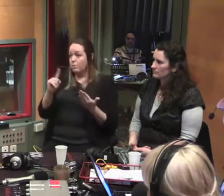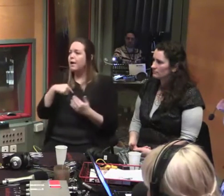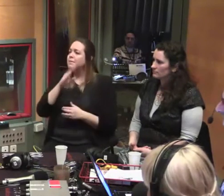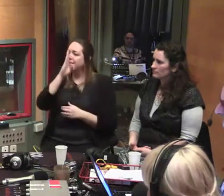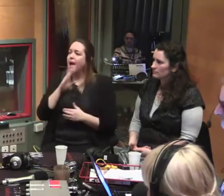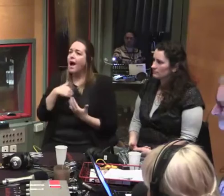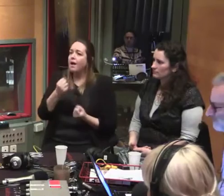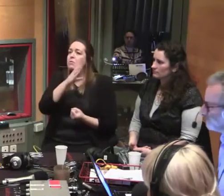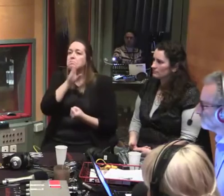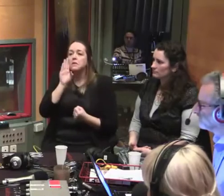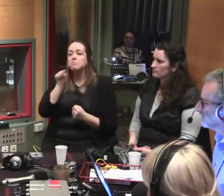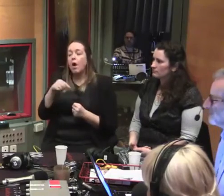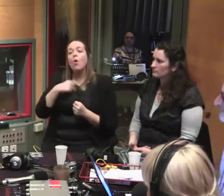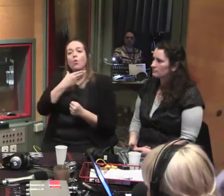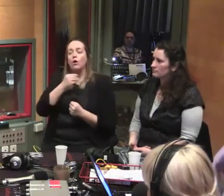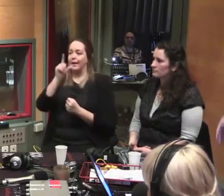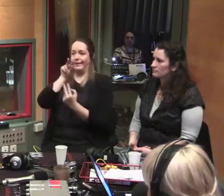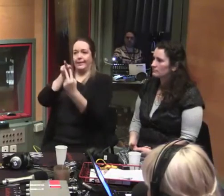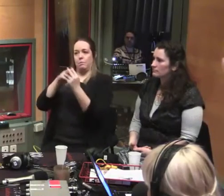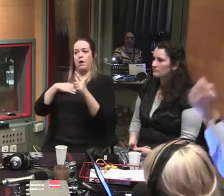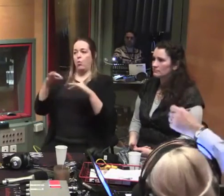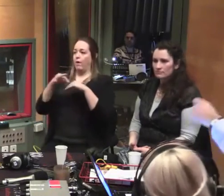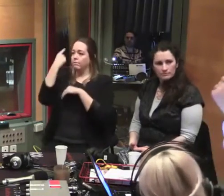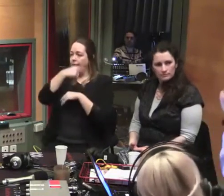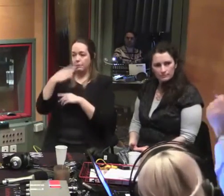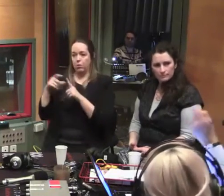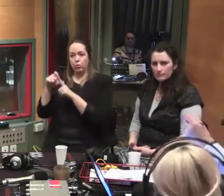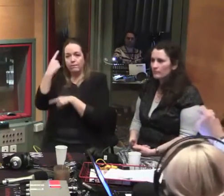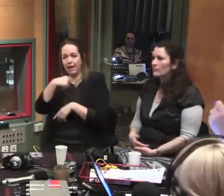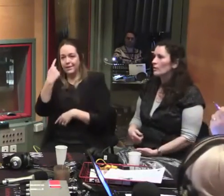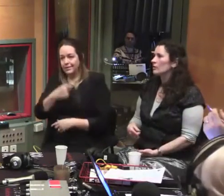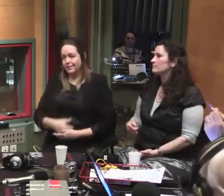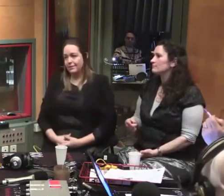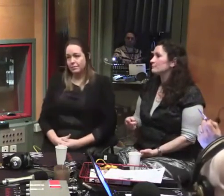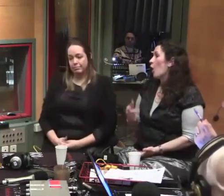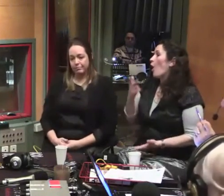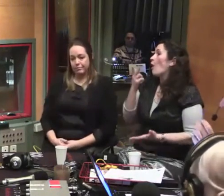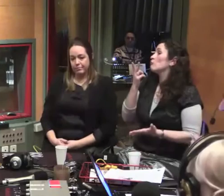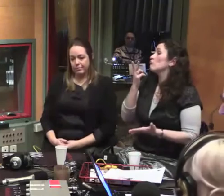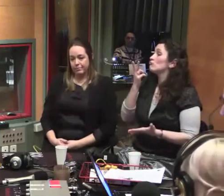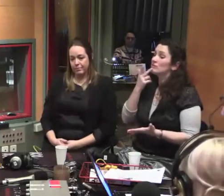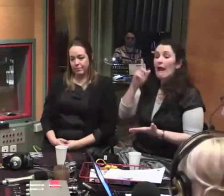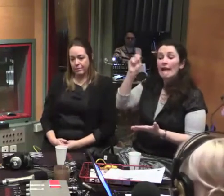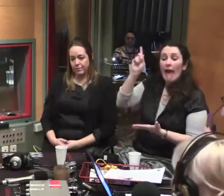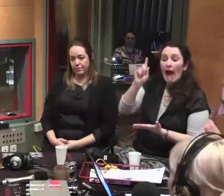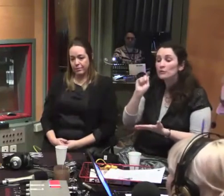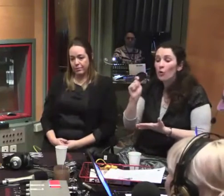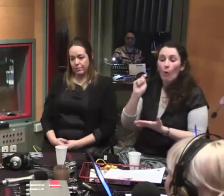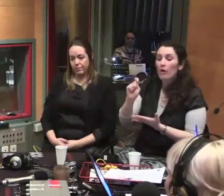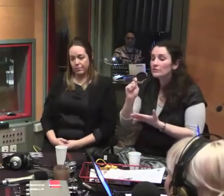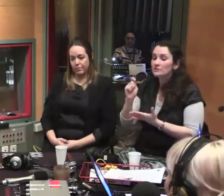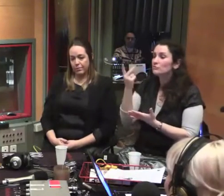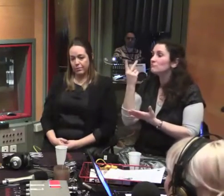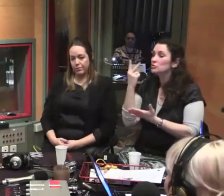that. I'd like to have been able to see my wife and my daughter. If I waved the magic wand at 23 minutes to 12 on the 2nd